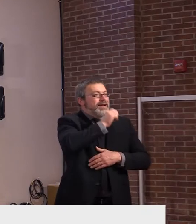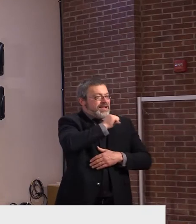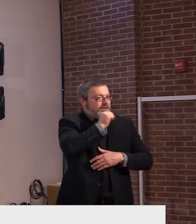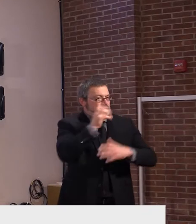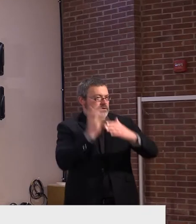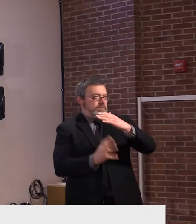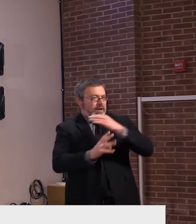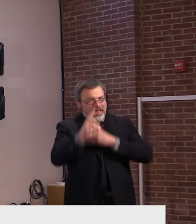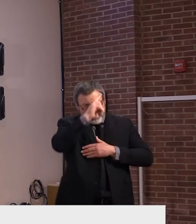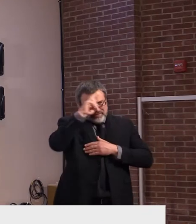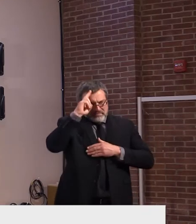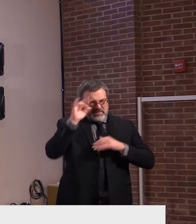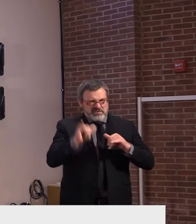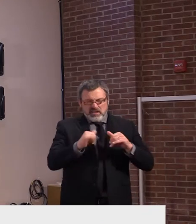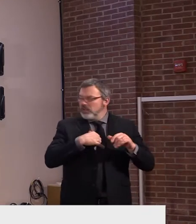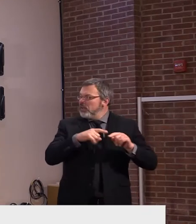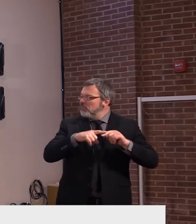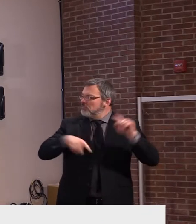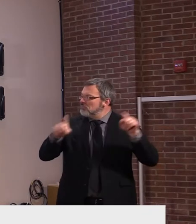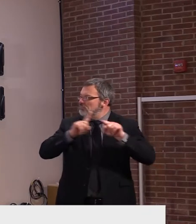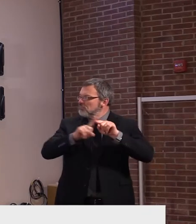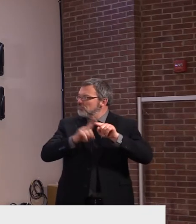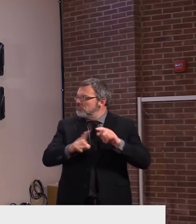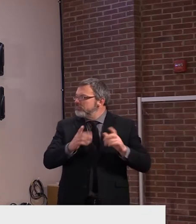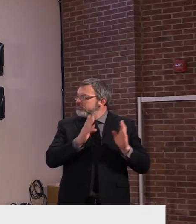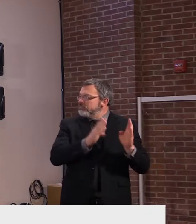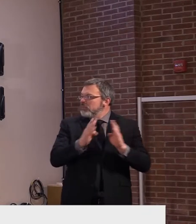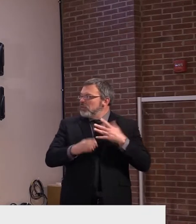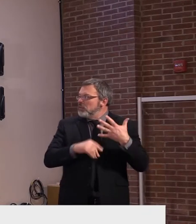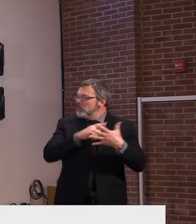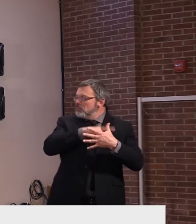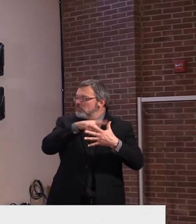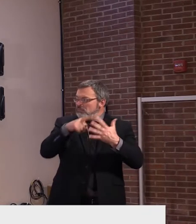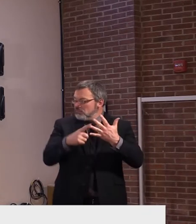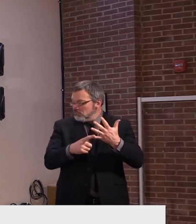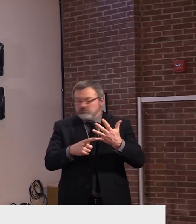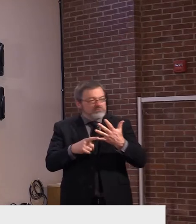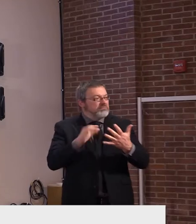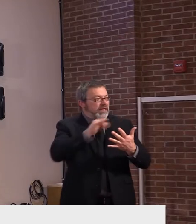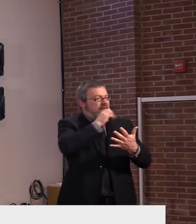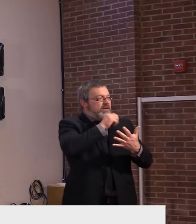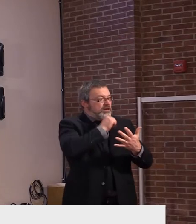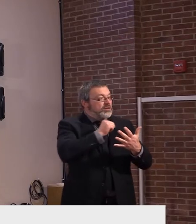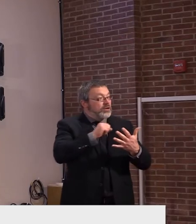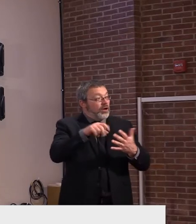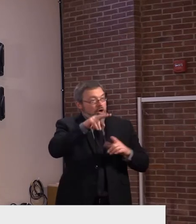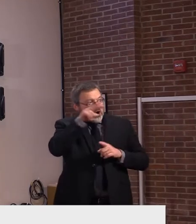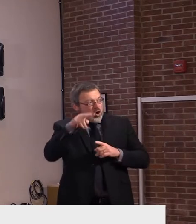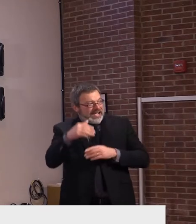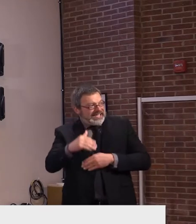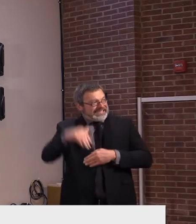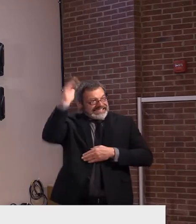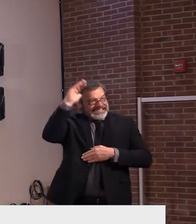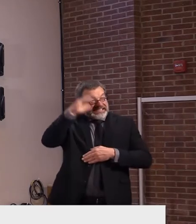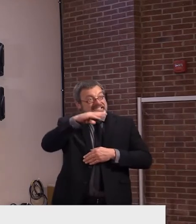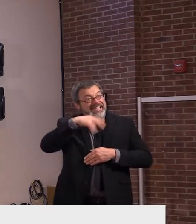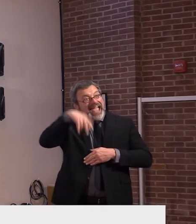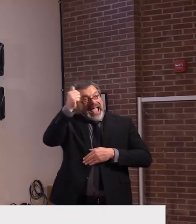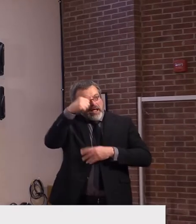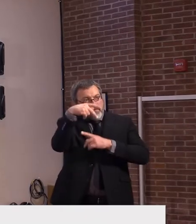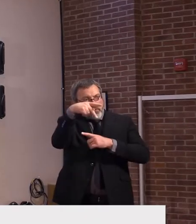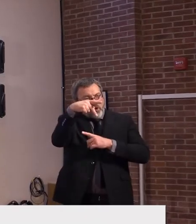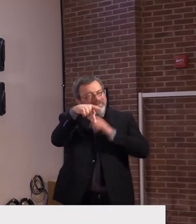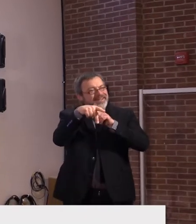that over 70 age group that has started to see their admission numbers come down. So that's really good. You can see that last peak that we had